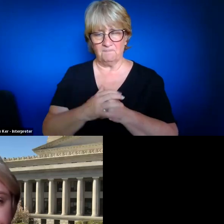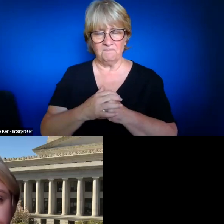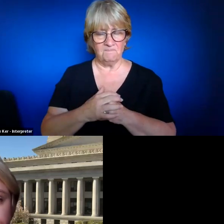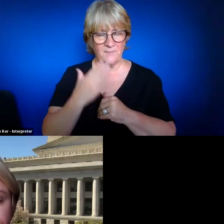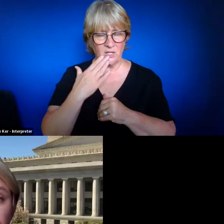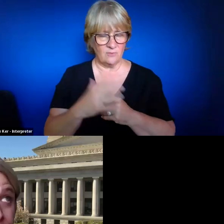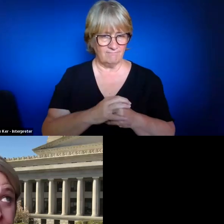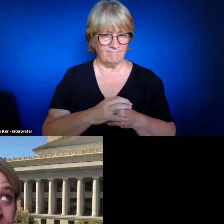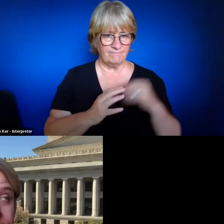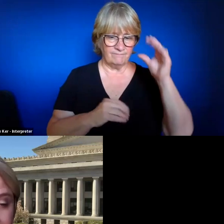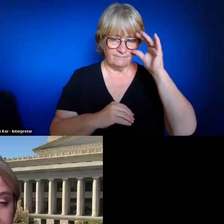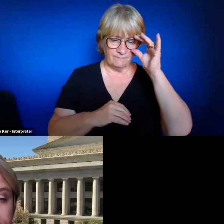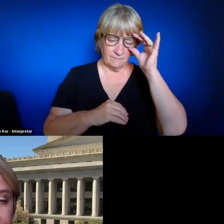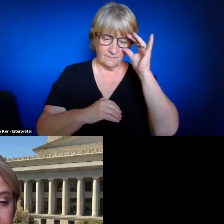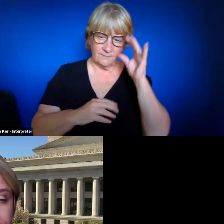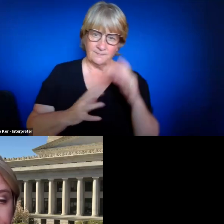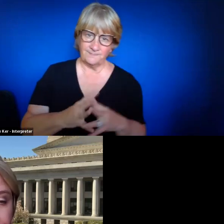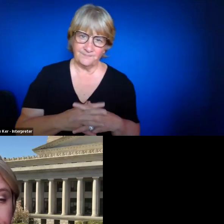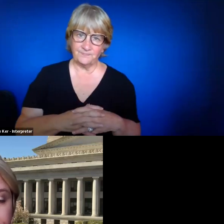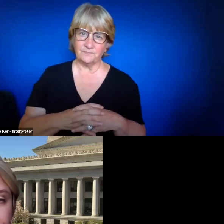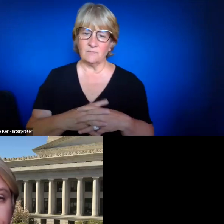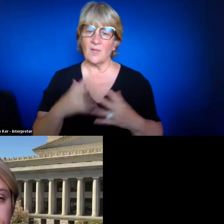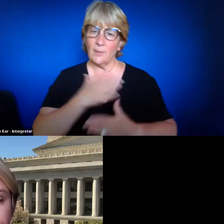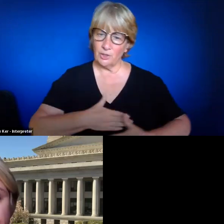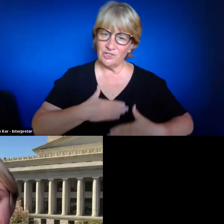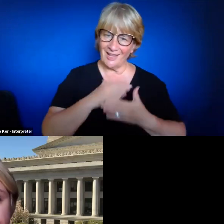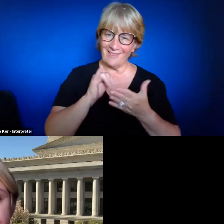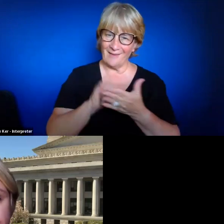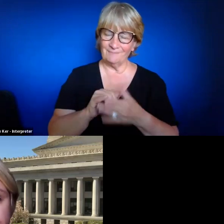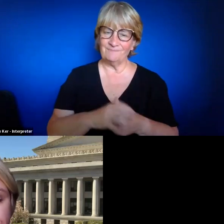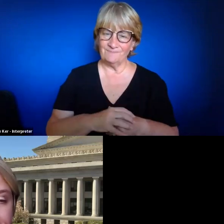to remind themselves what you shared today. We'd appreciate that.